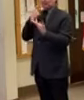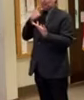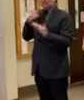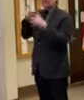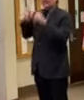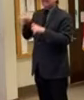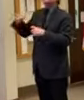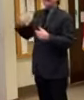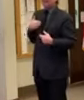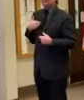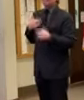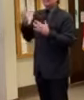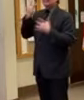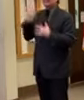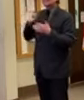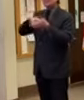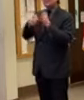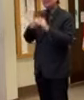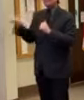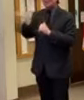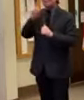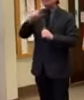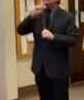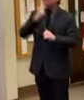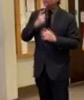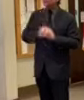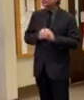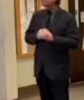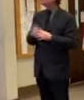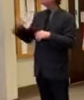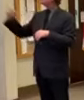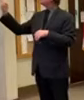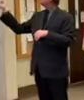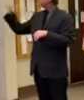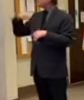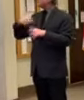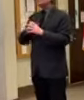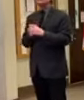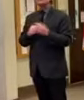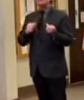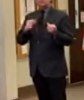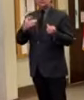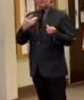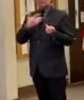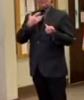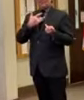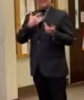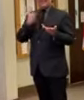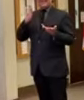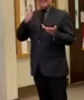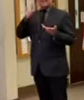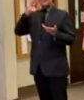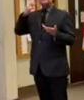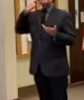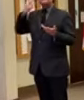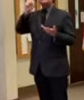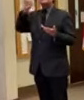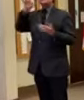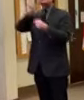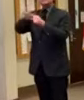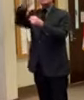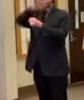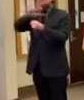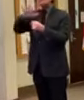seriously. Next question. Governor Sisolak, do you see this as a precursor to more drastic quarantine measures like we've seen in the Bay Area. These